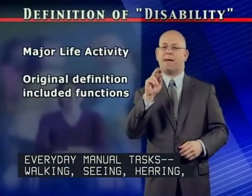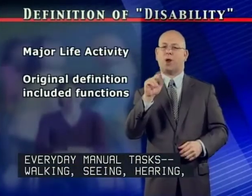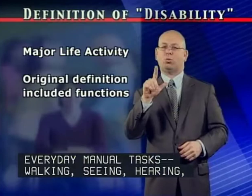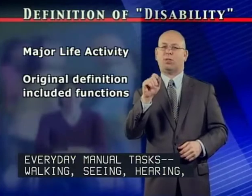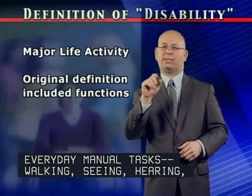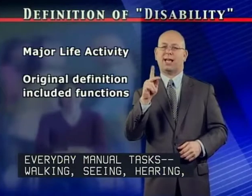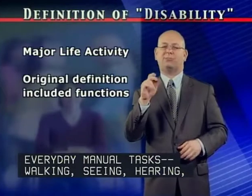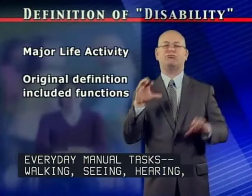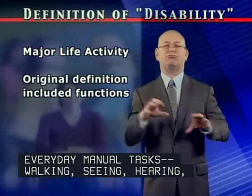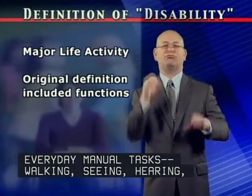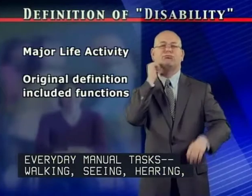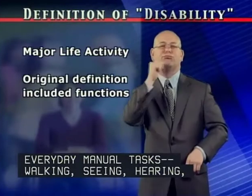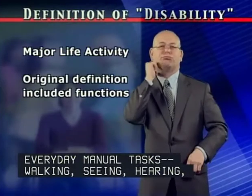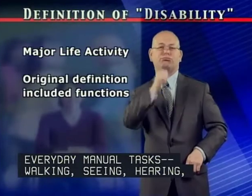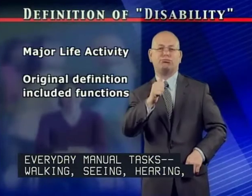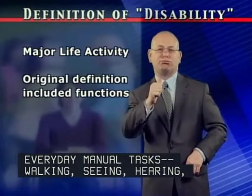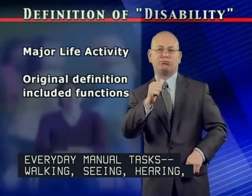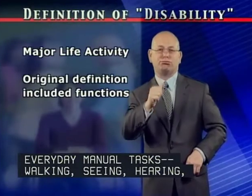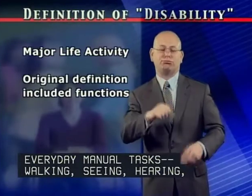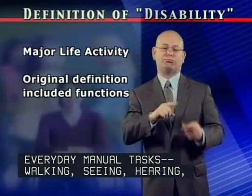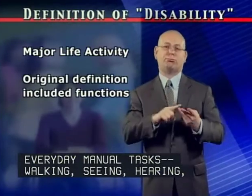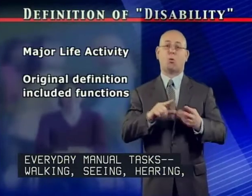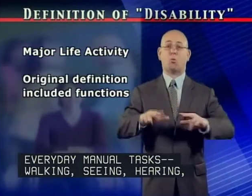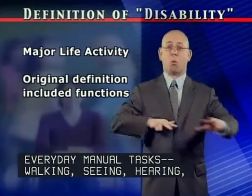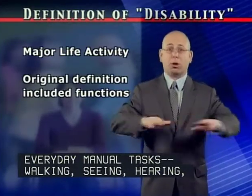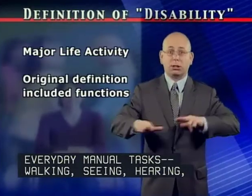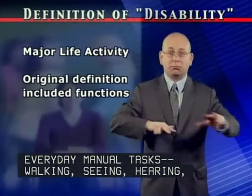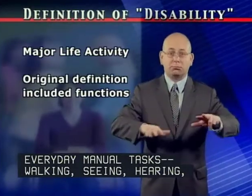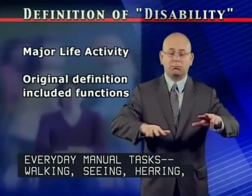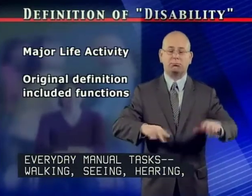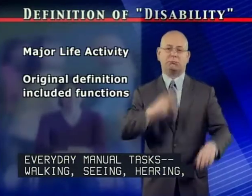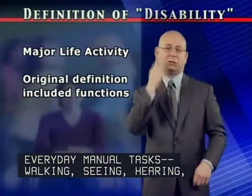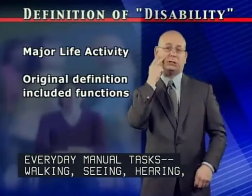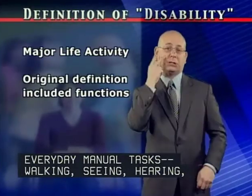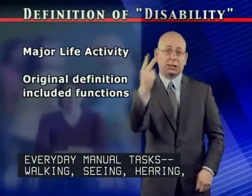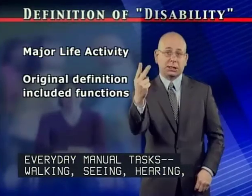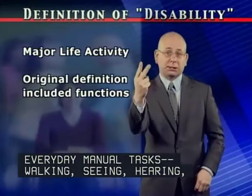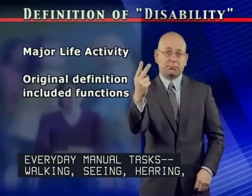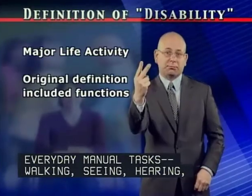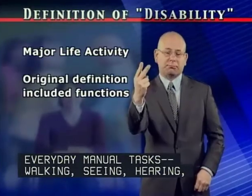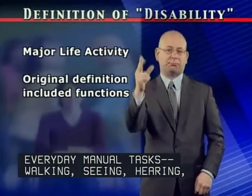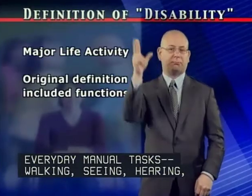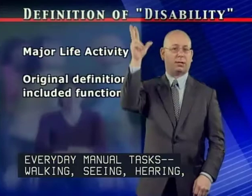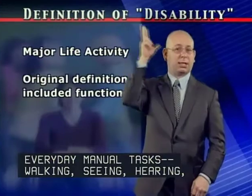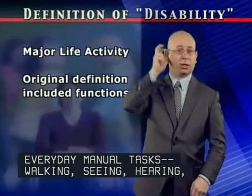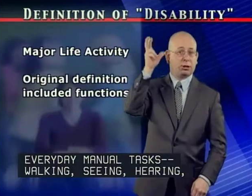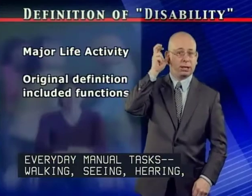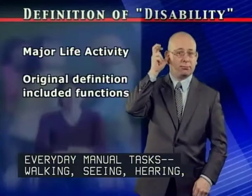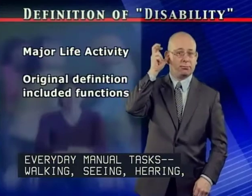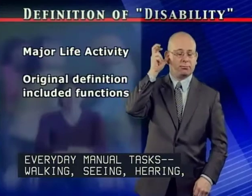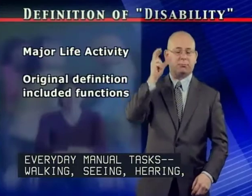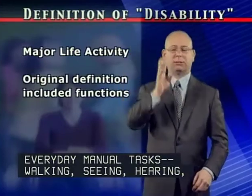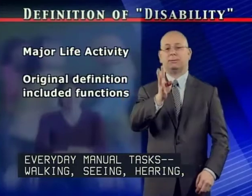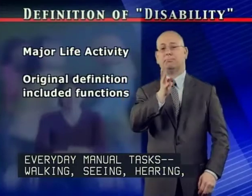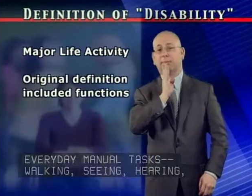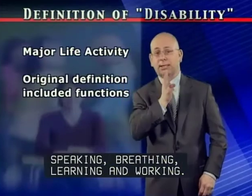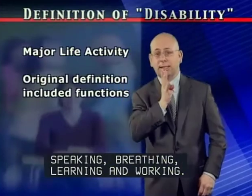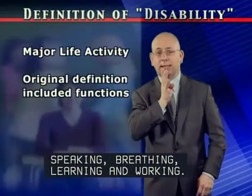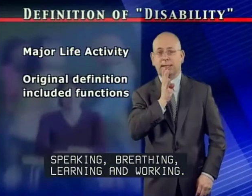performing everyday manual tasks, walking, seeing, hearing,